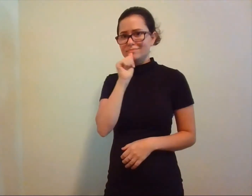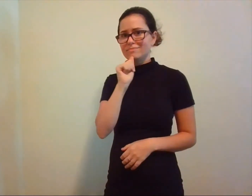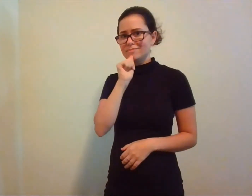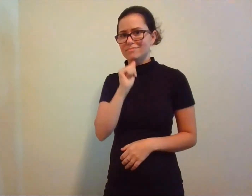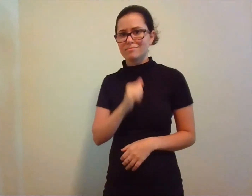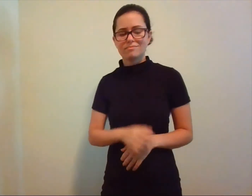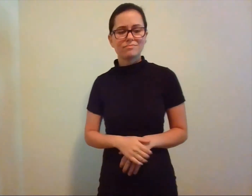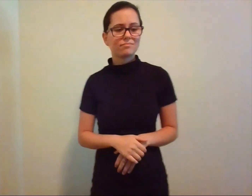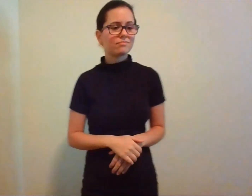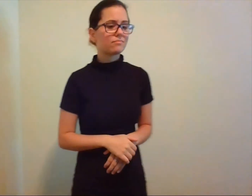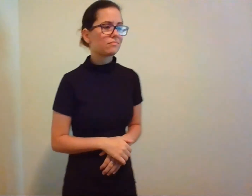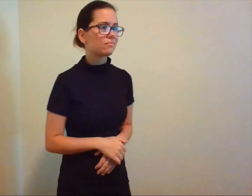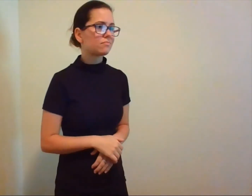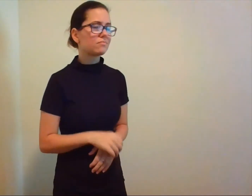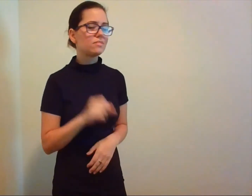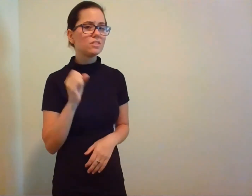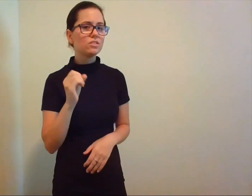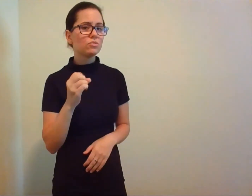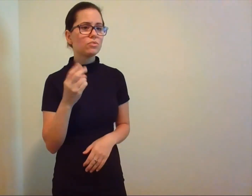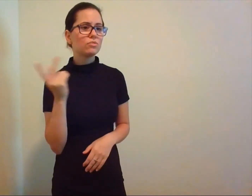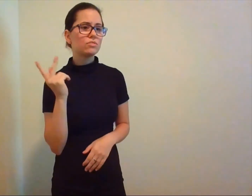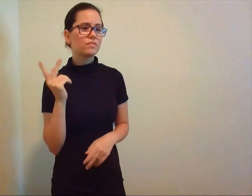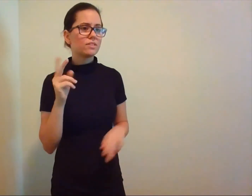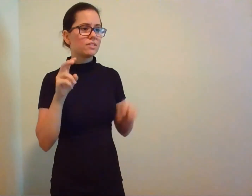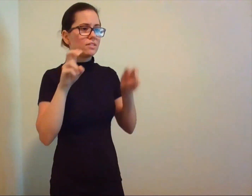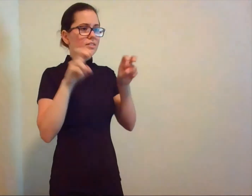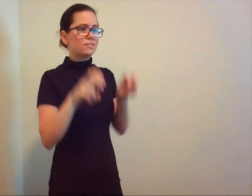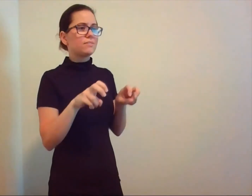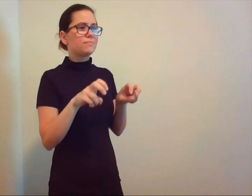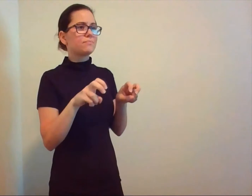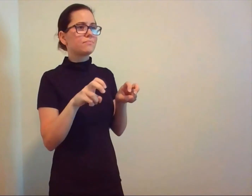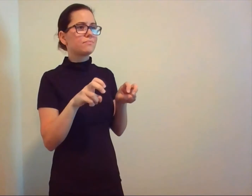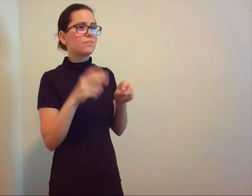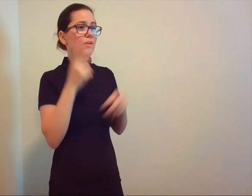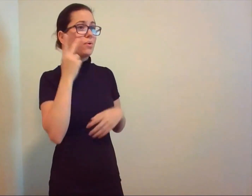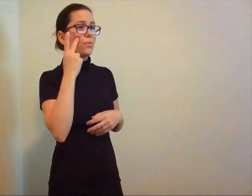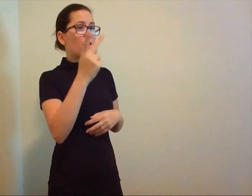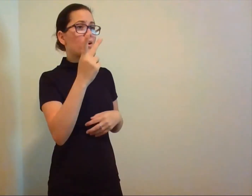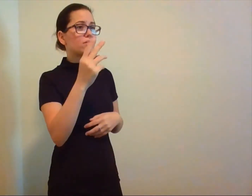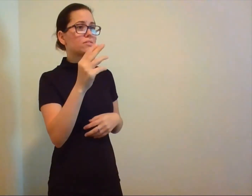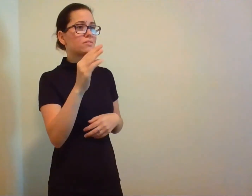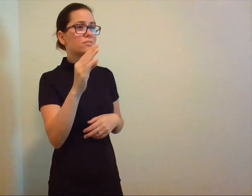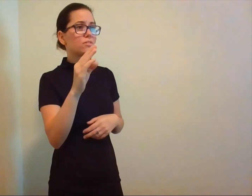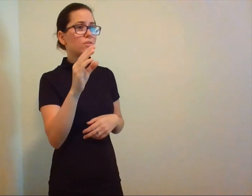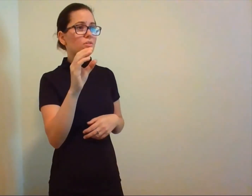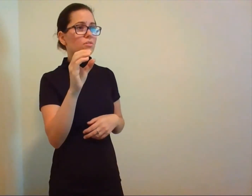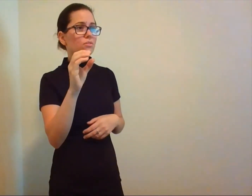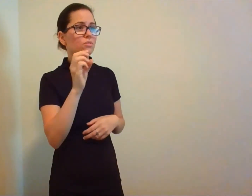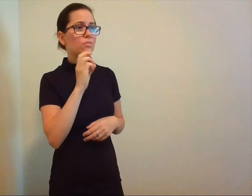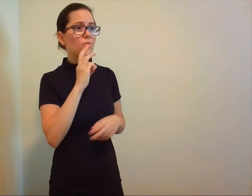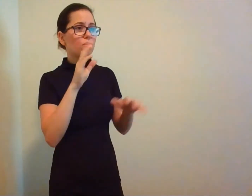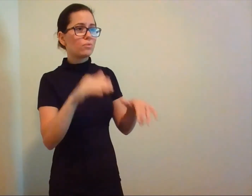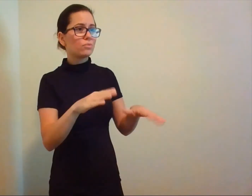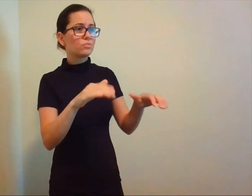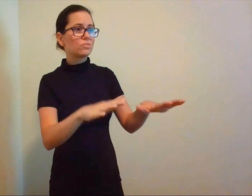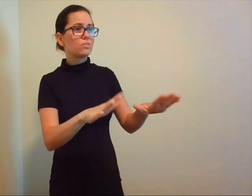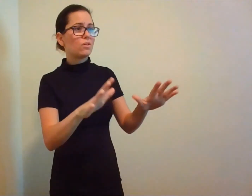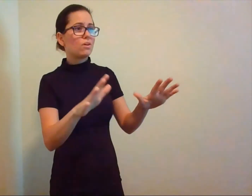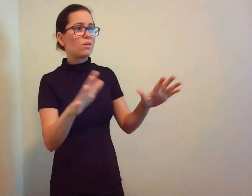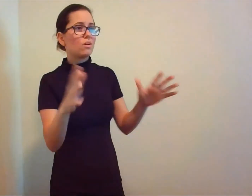watched the ocean and just kind of talked and hung out and ate our chips. Tried to figure out which ones were the best. I told you the